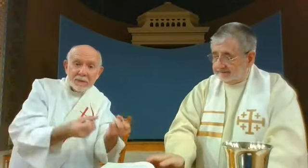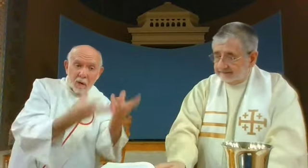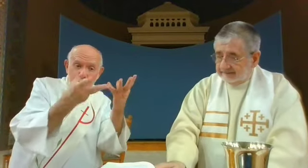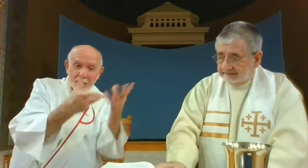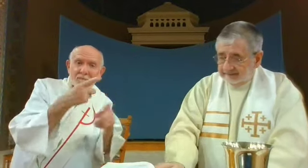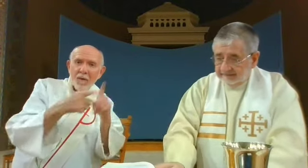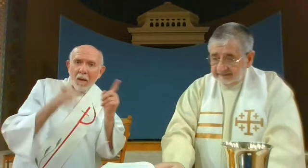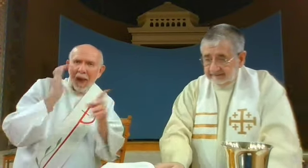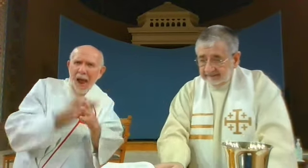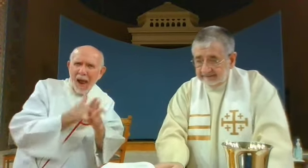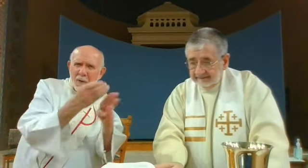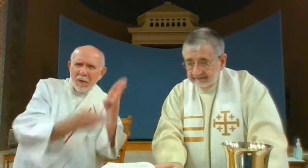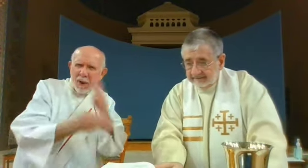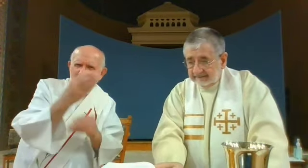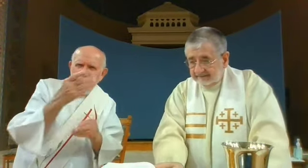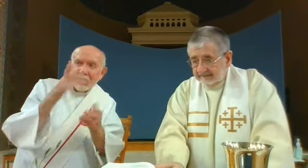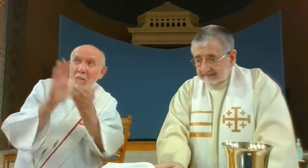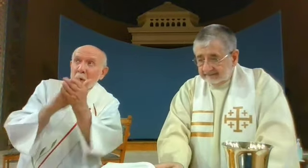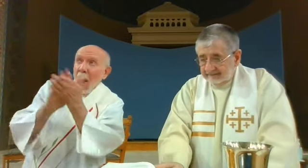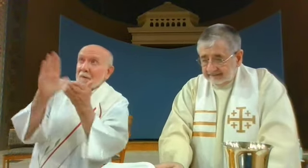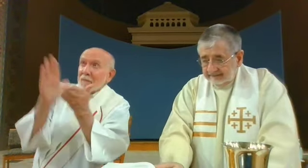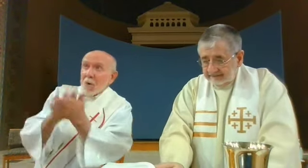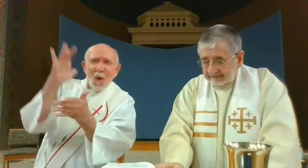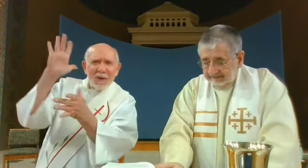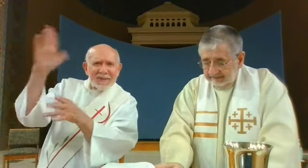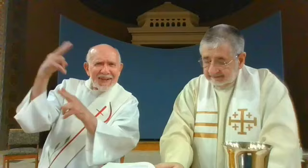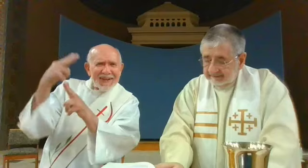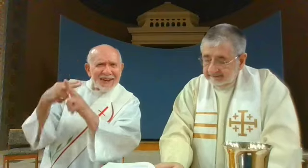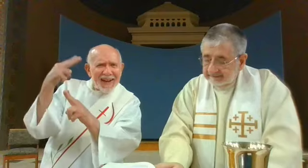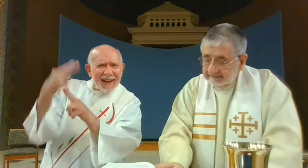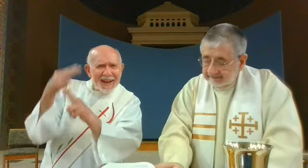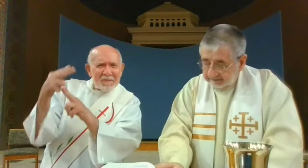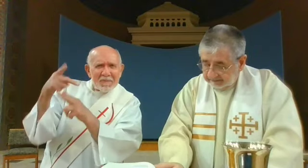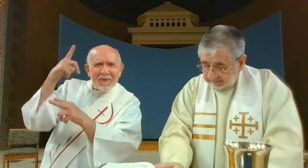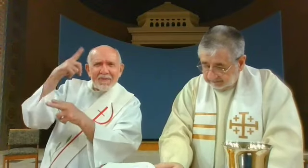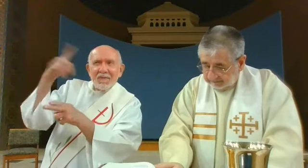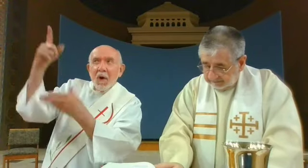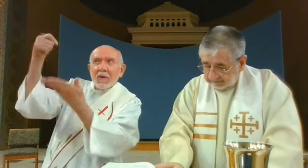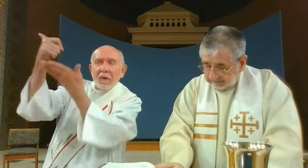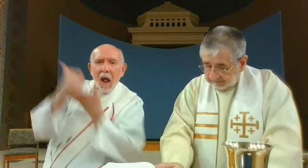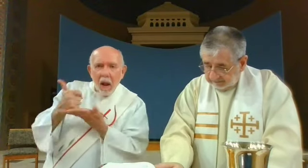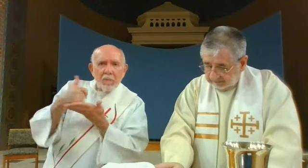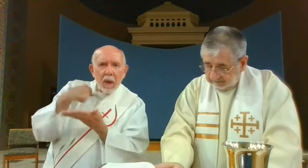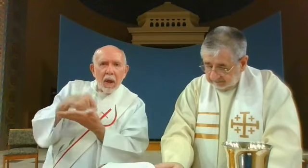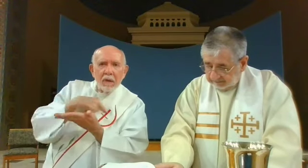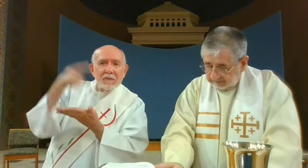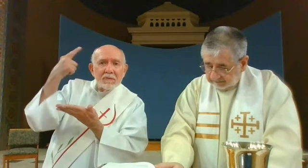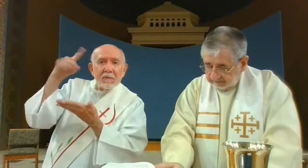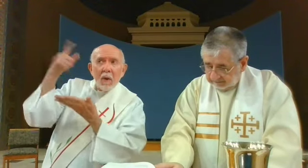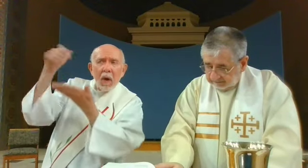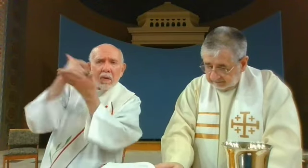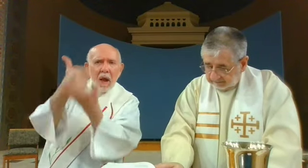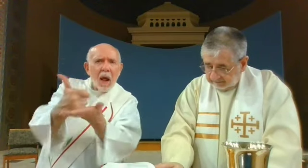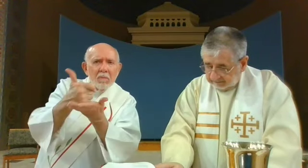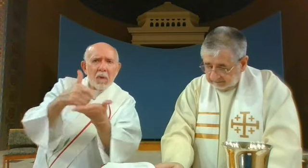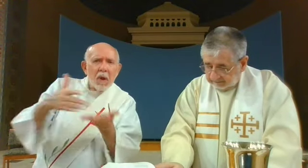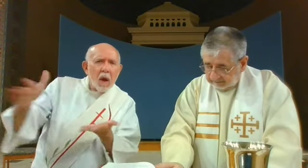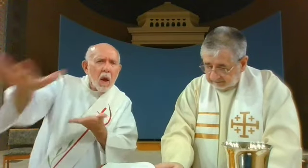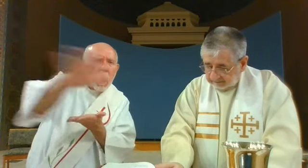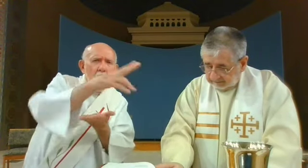the Lord accept the sacrifice at your hands, for the praise and glory of his name, for our good and the good of